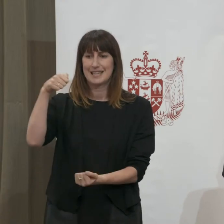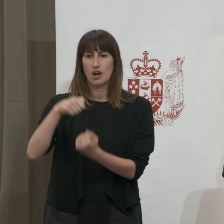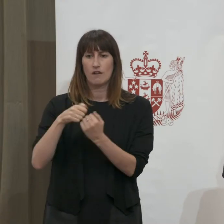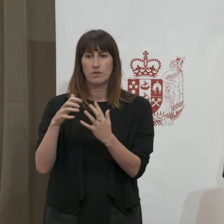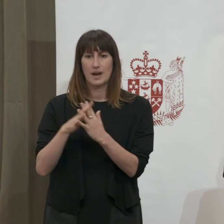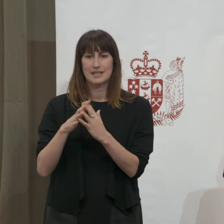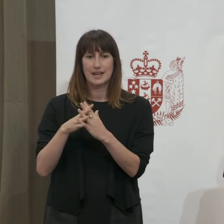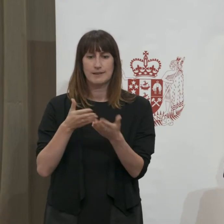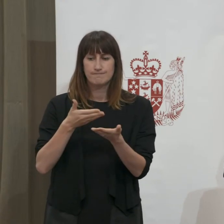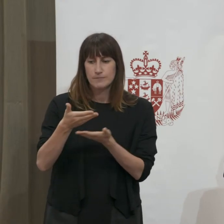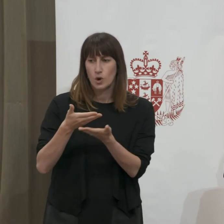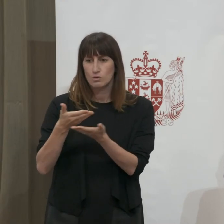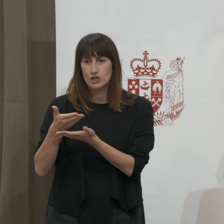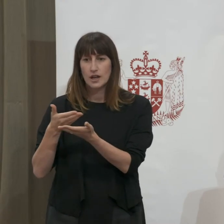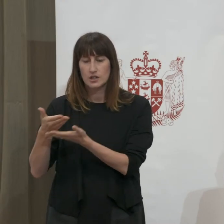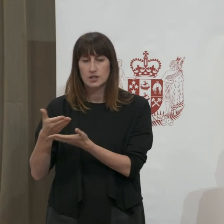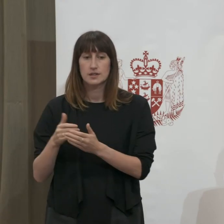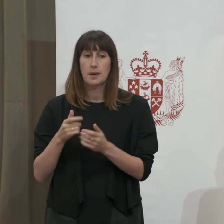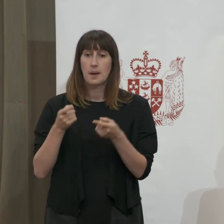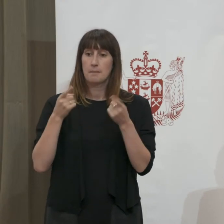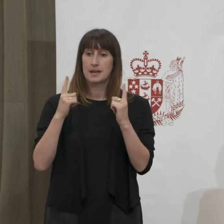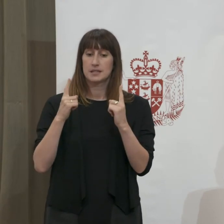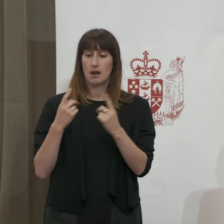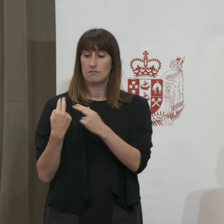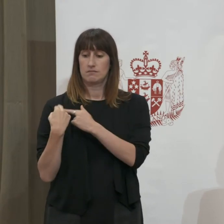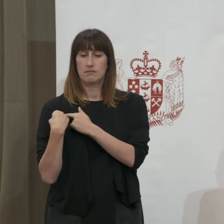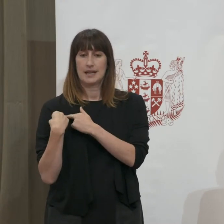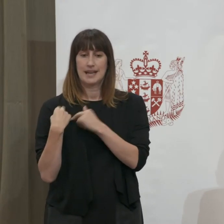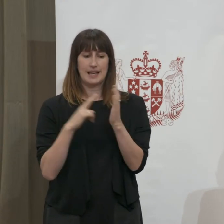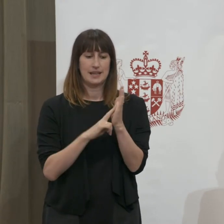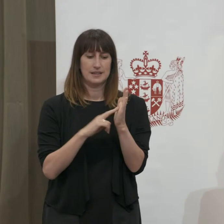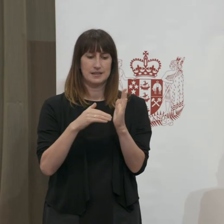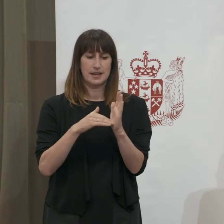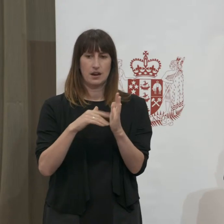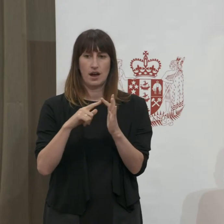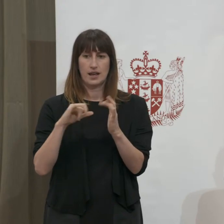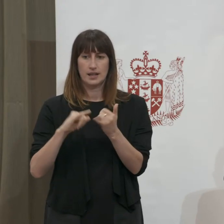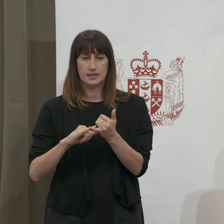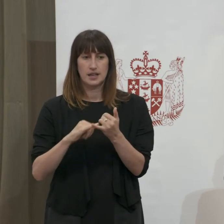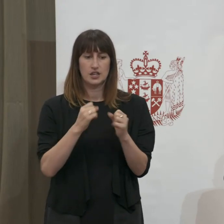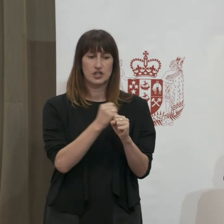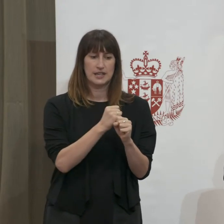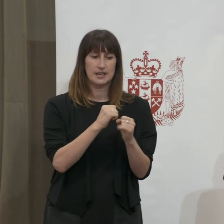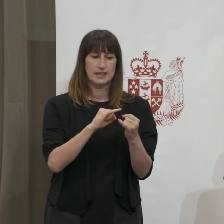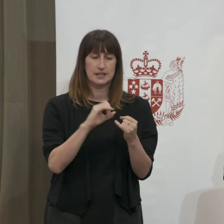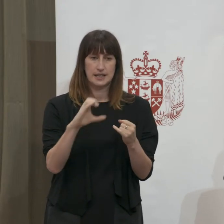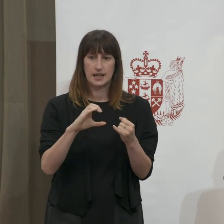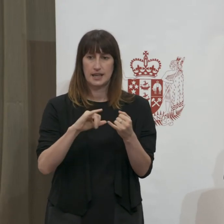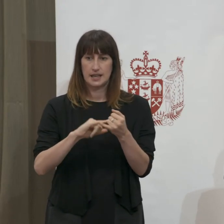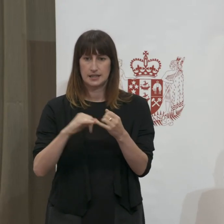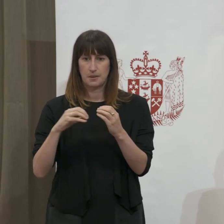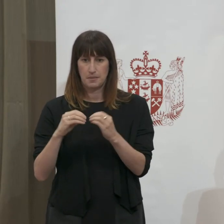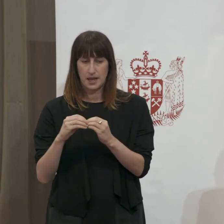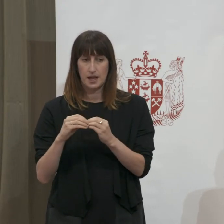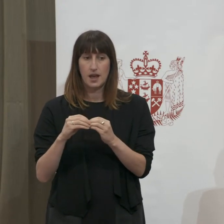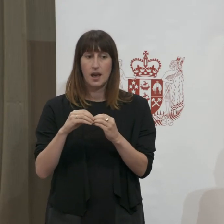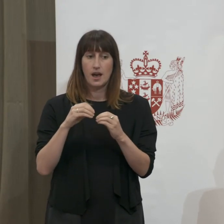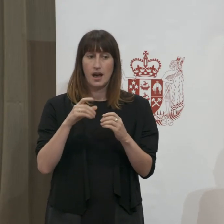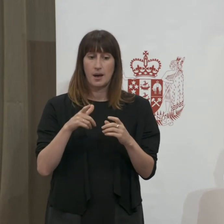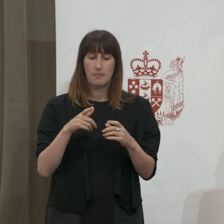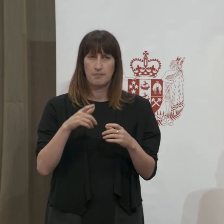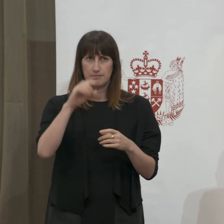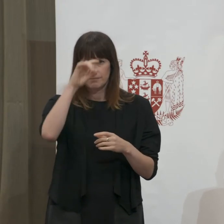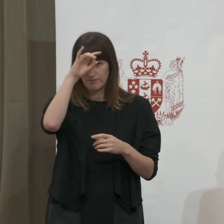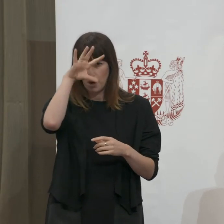Waitangi negotiations. The Minister responsible for NZSIS and GCSB, and the Minister responsible for Pike